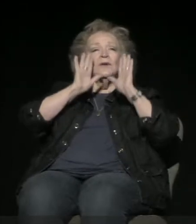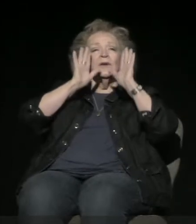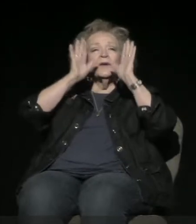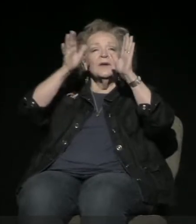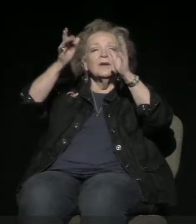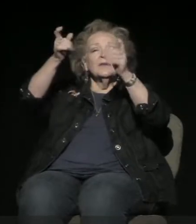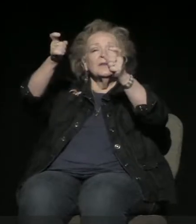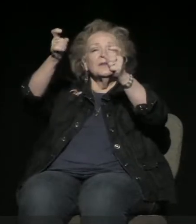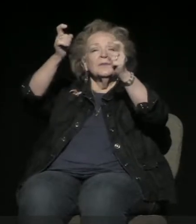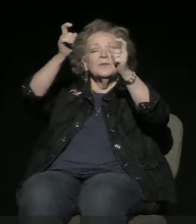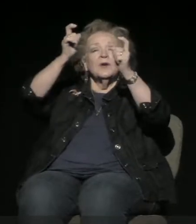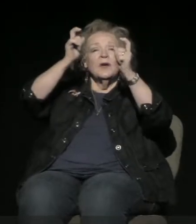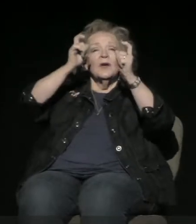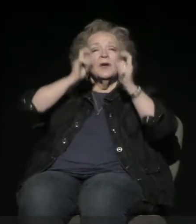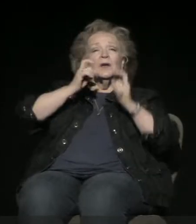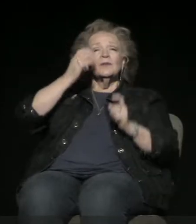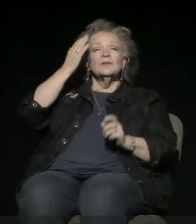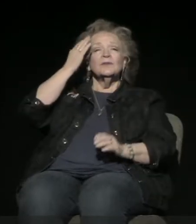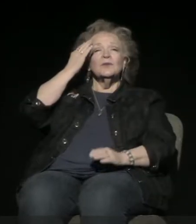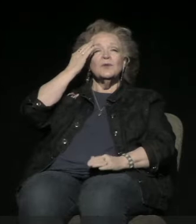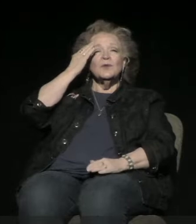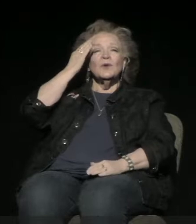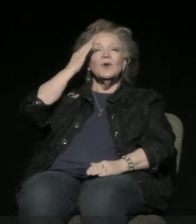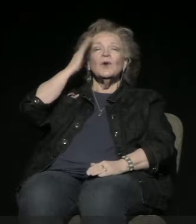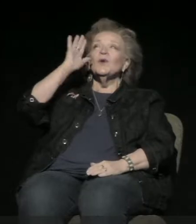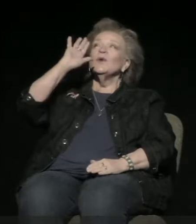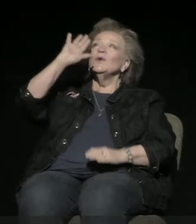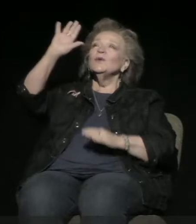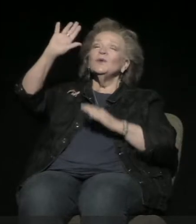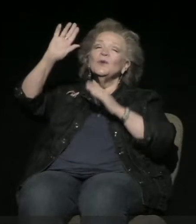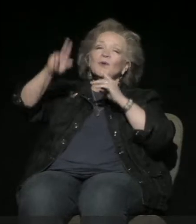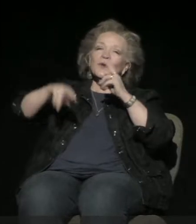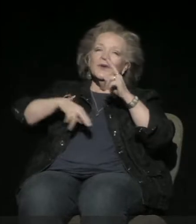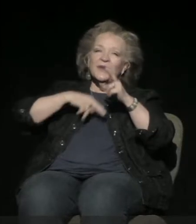To Know Your Name